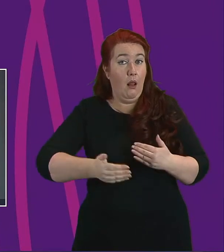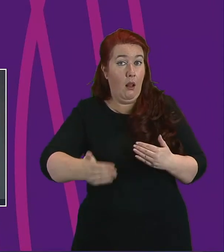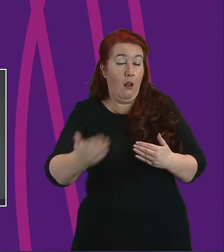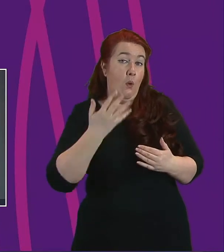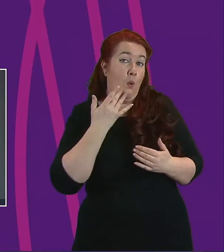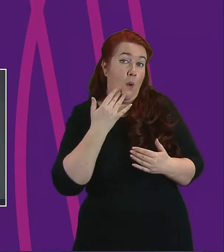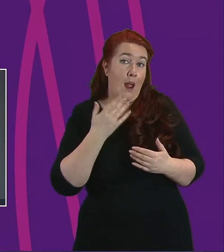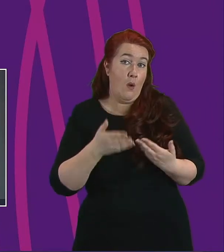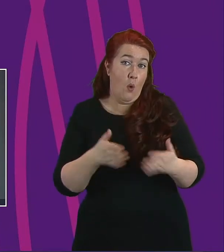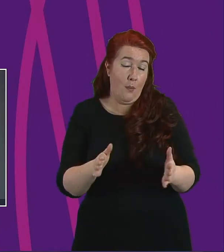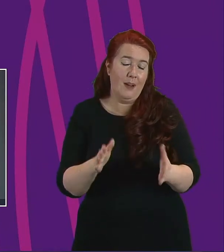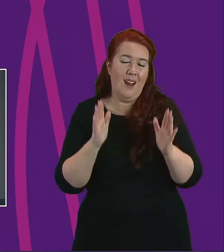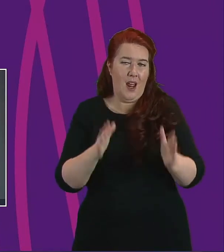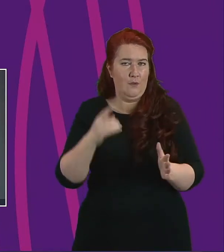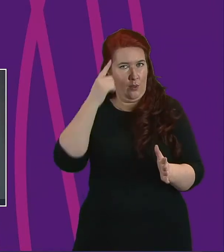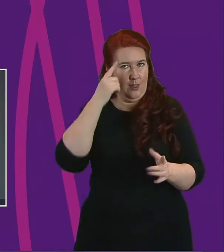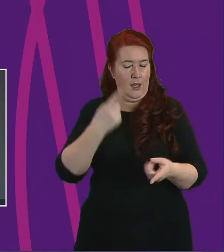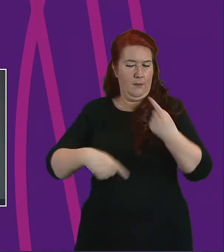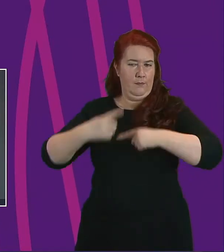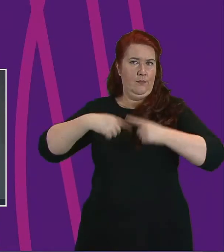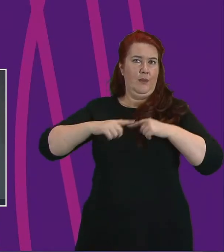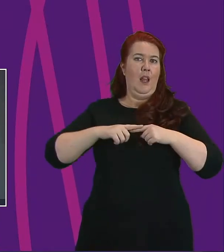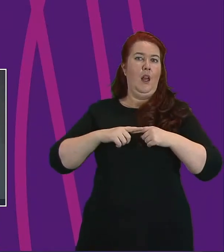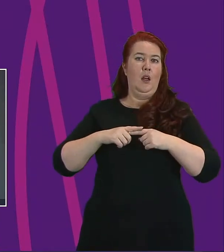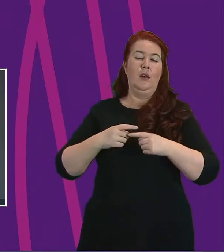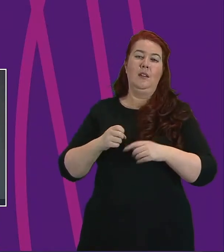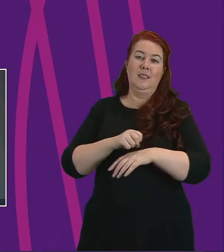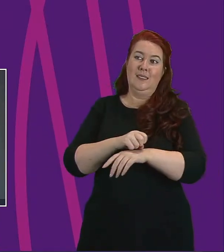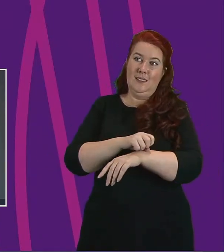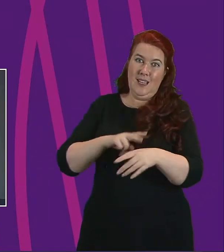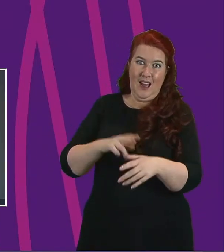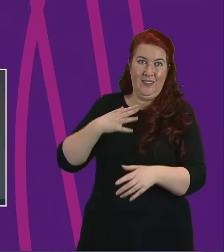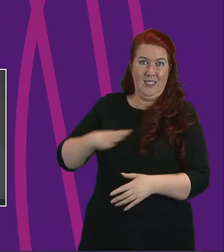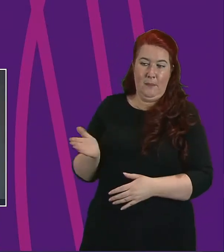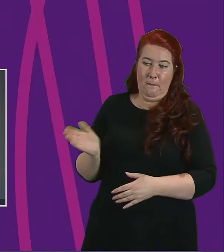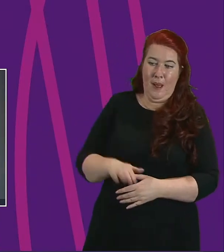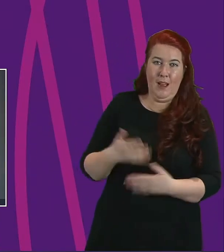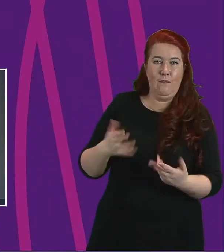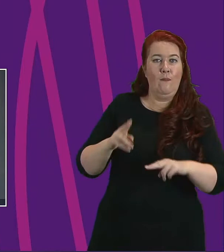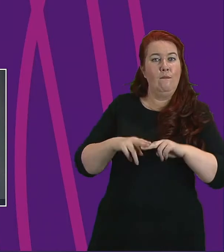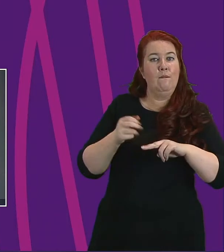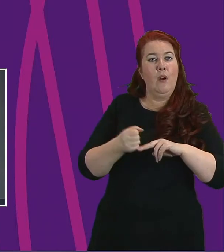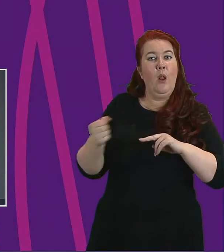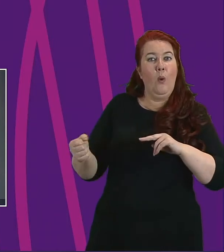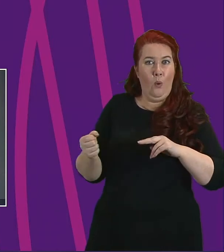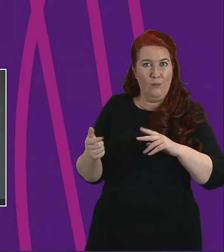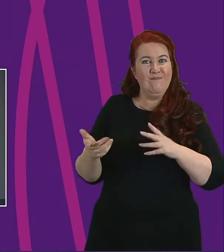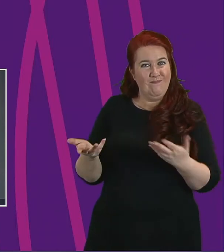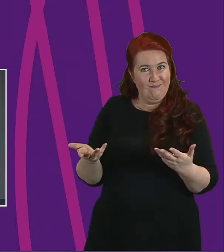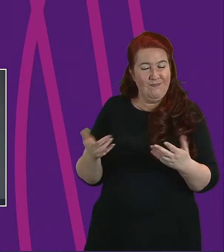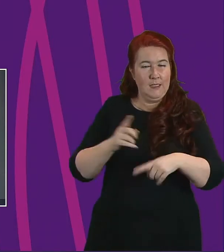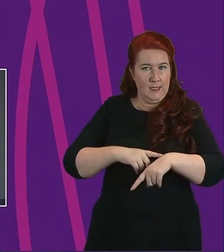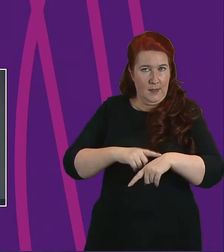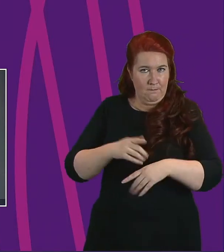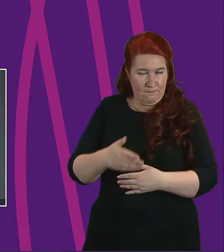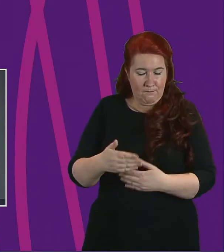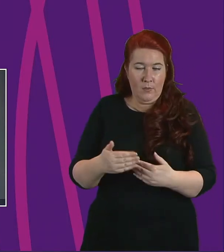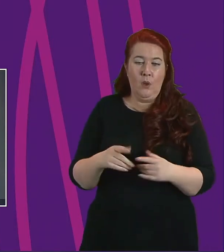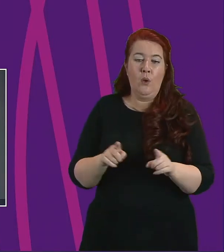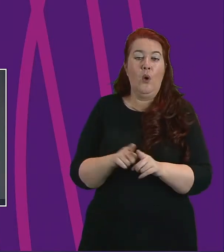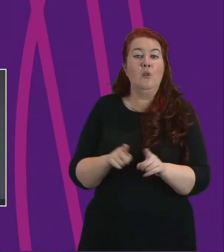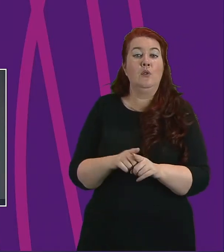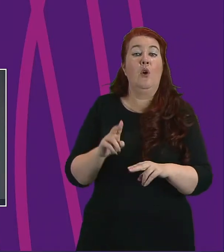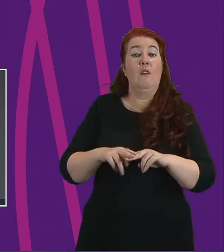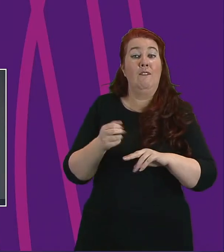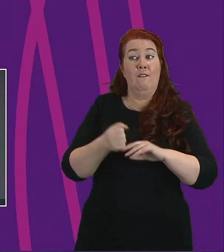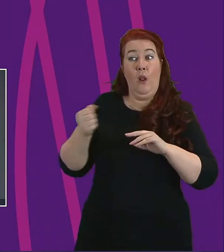the lead-in time required to bring staff off furlough. The framework for ELC provision will safeguard the financial